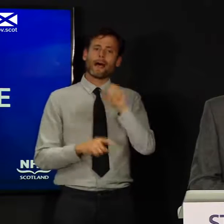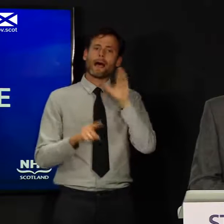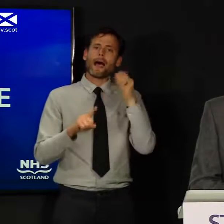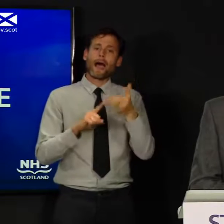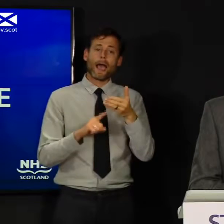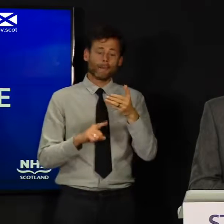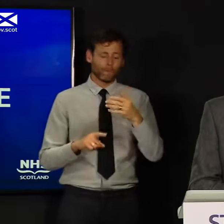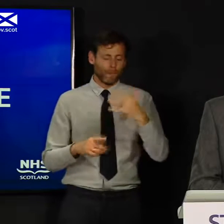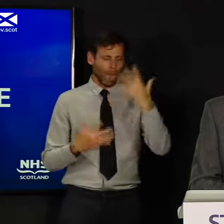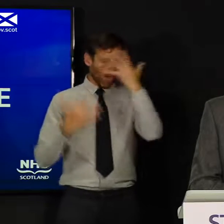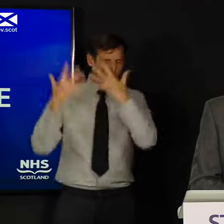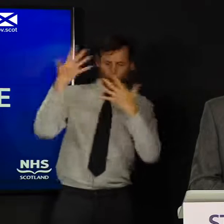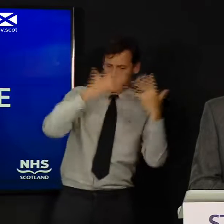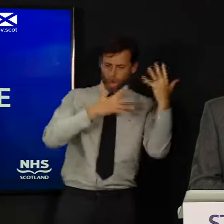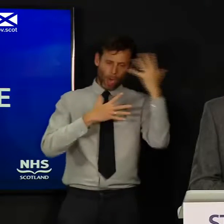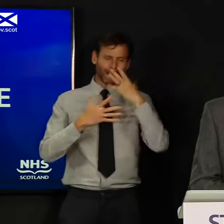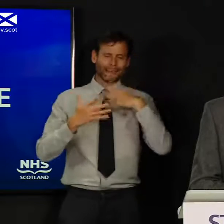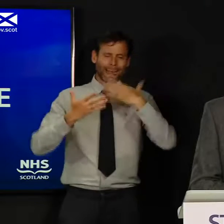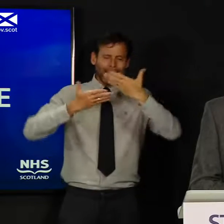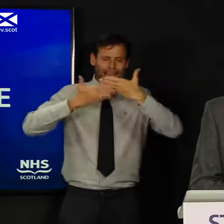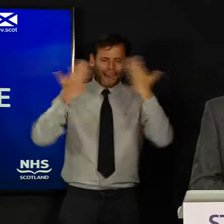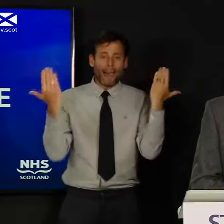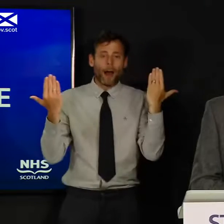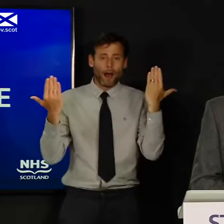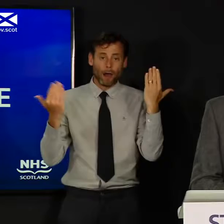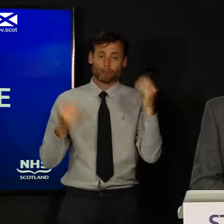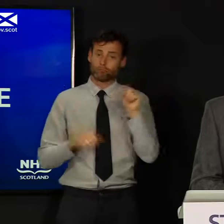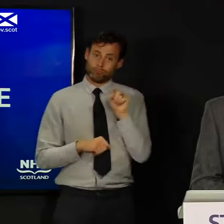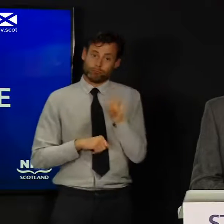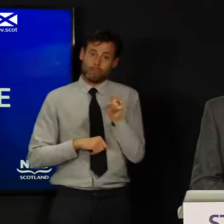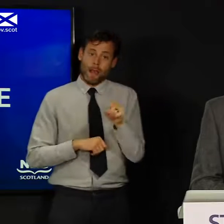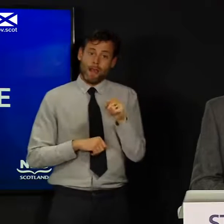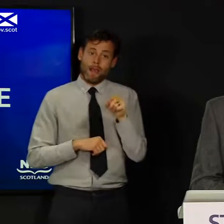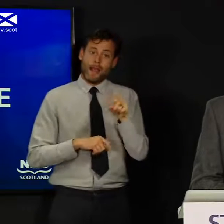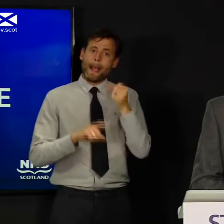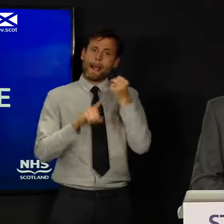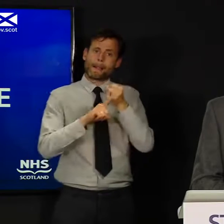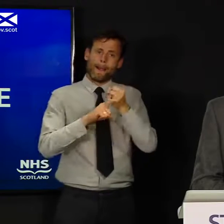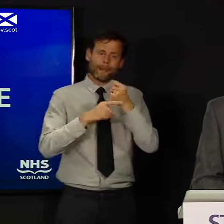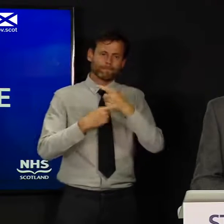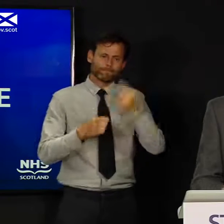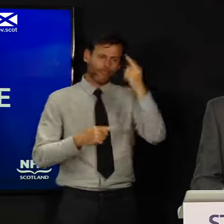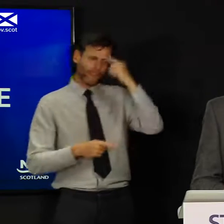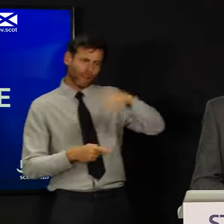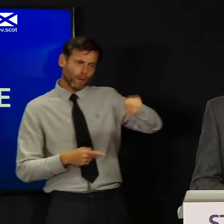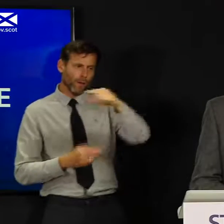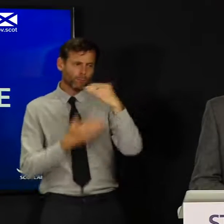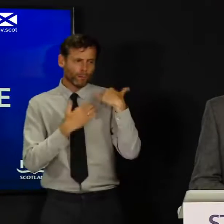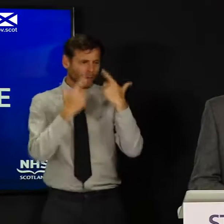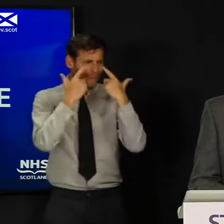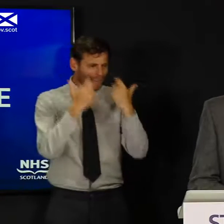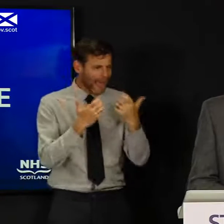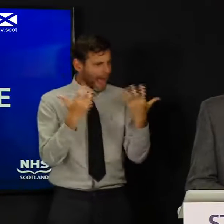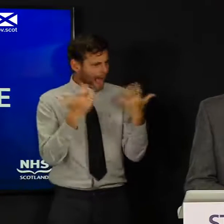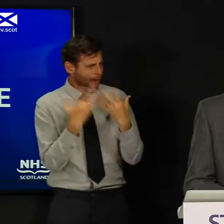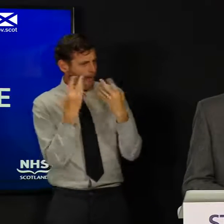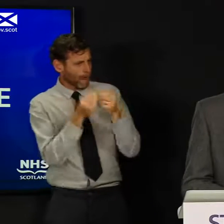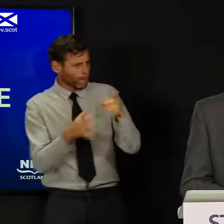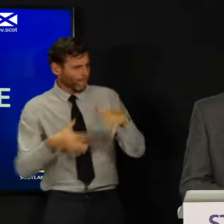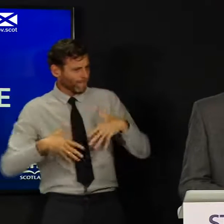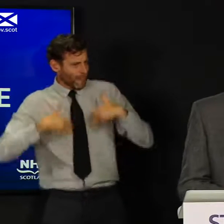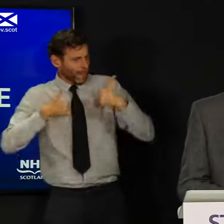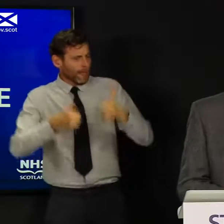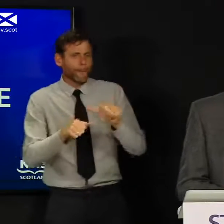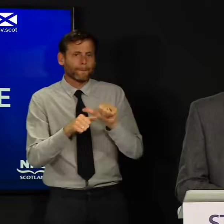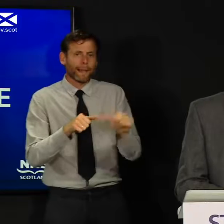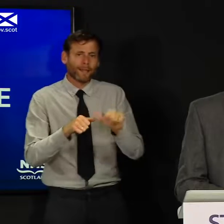not just for carers, but for the whole population. This campaign highlights the practical things people can do to help them feel better whilst